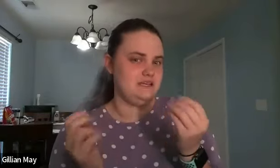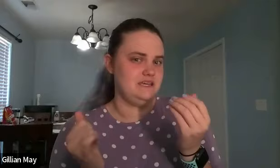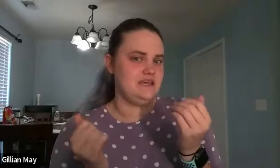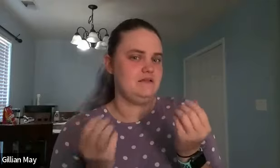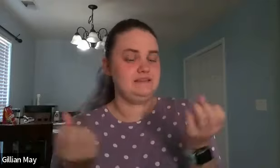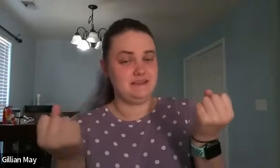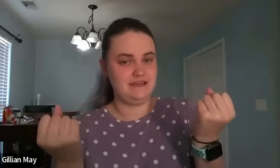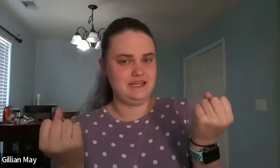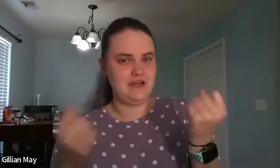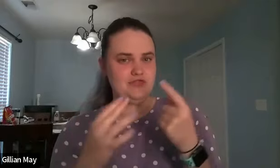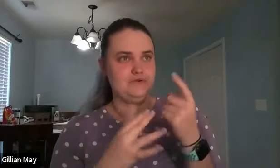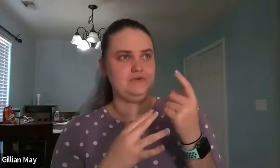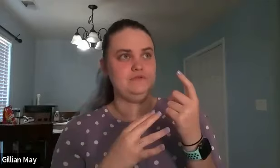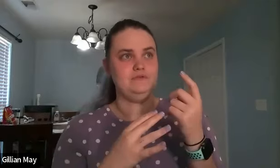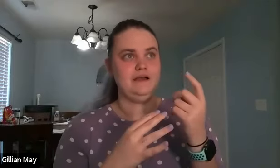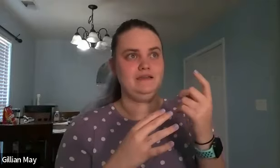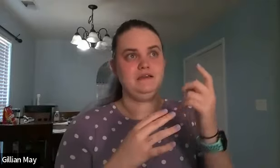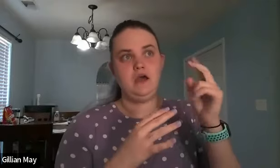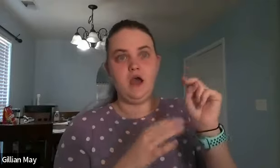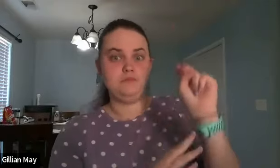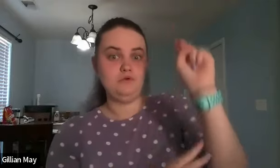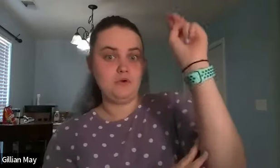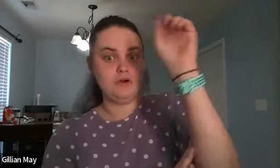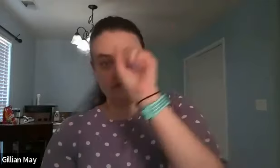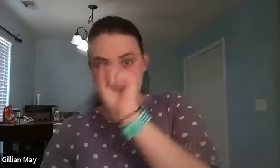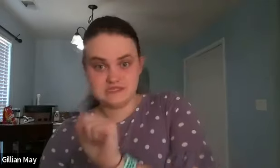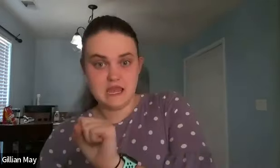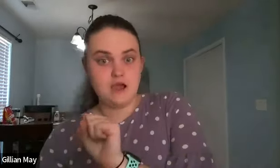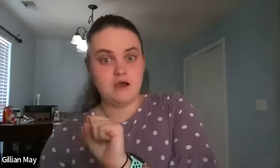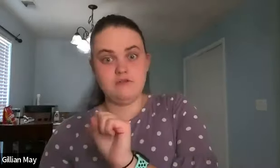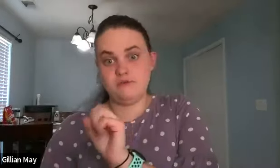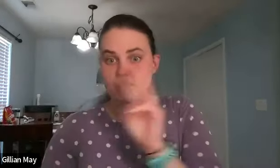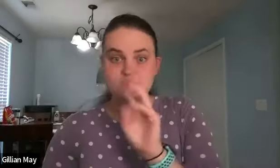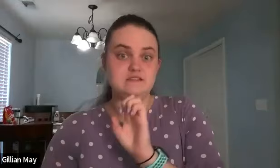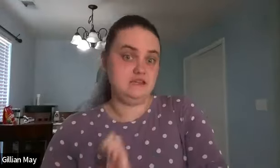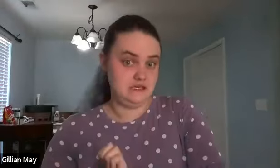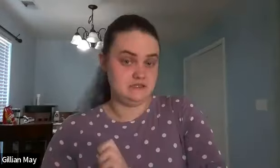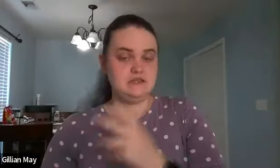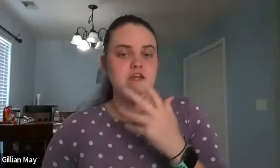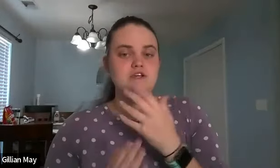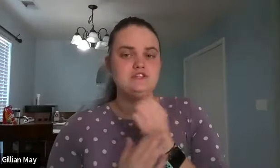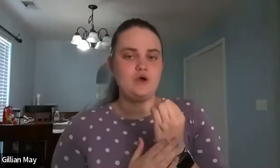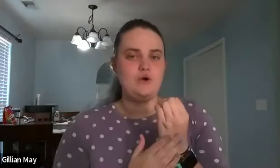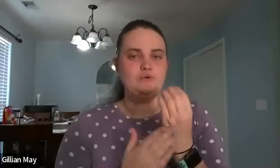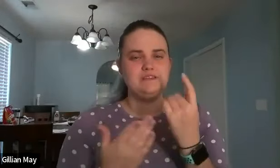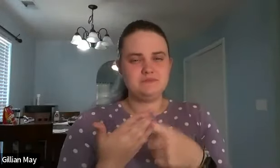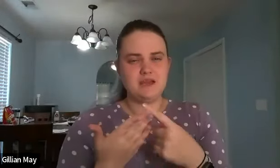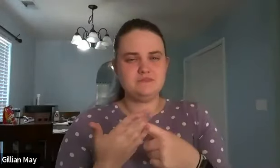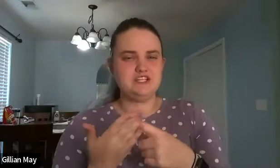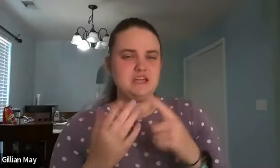signing it, like signing through like up north and the south, the west and the east. So sometimes they just have